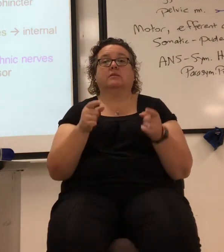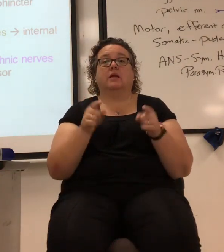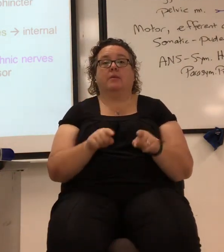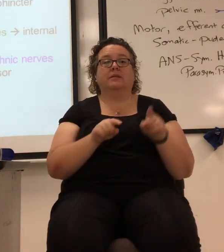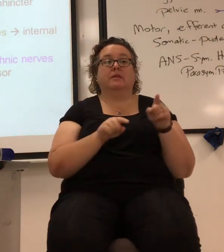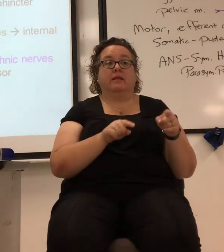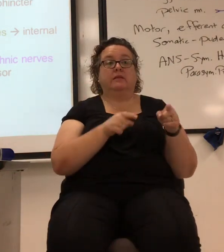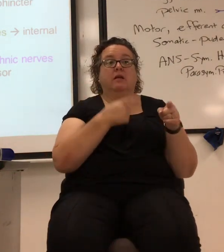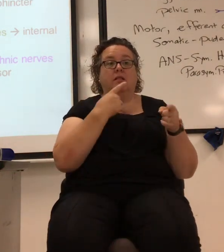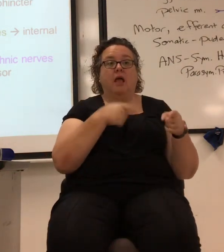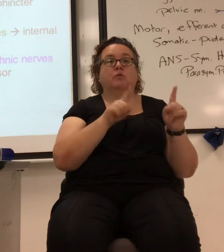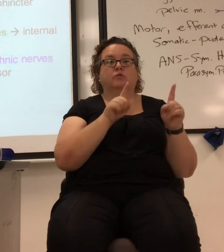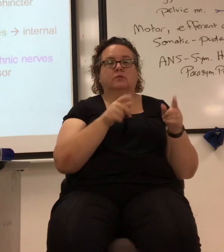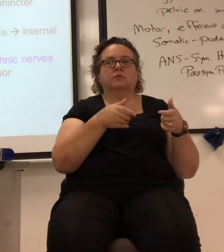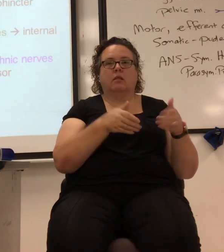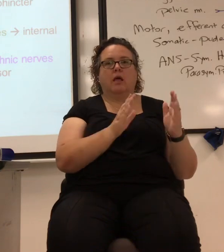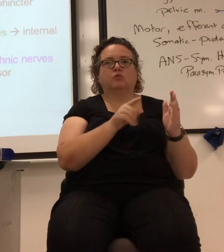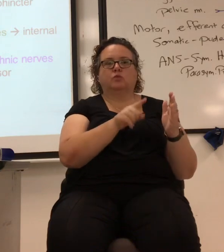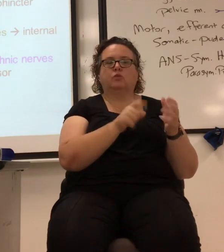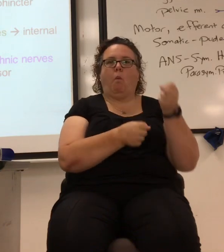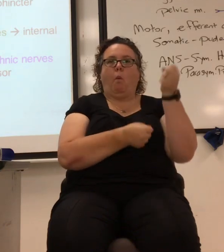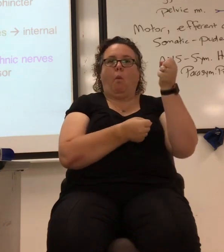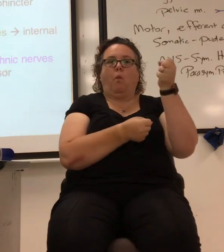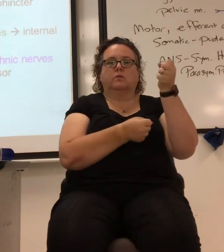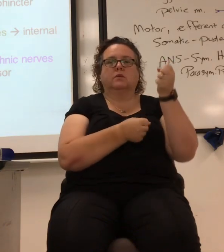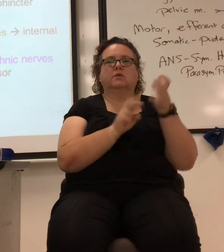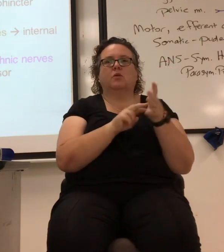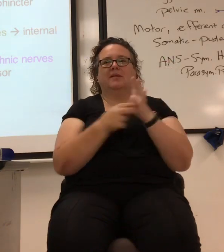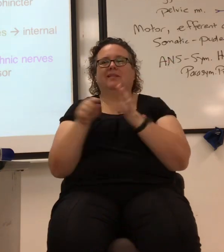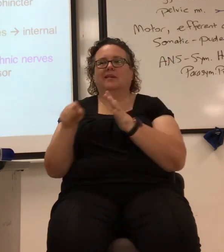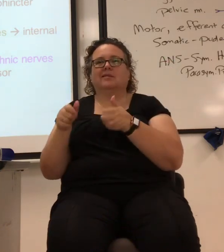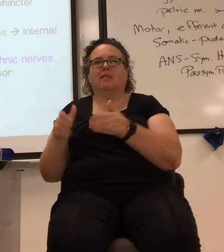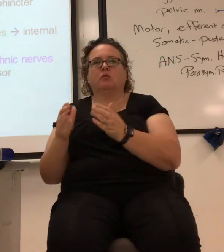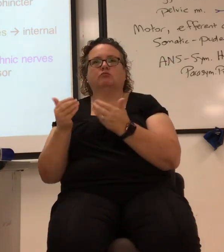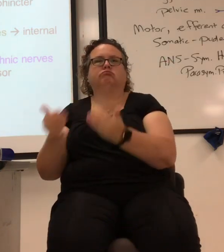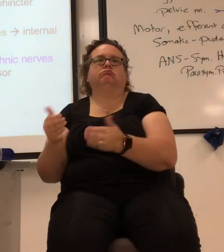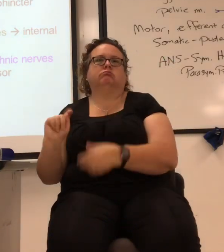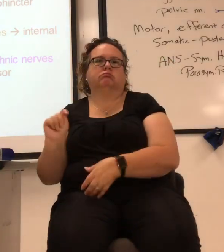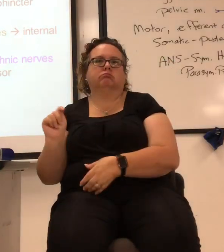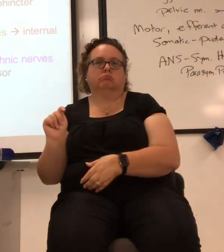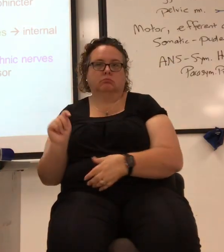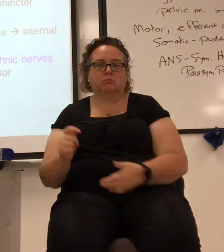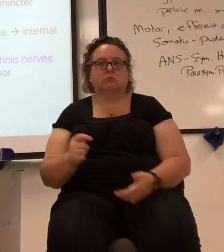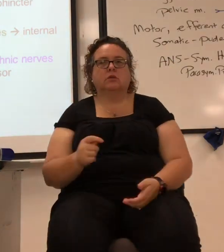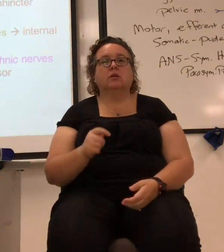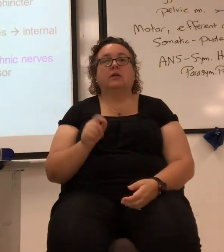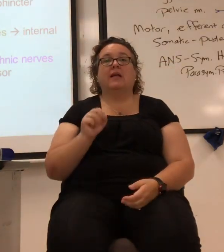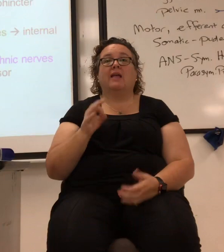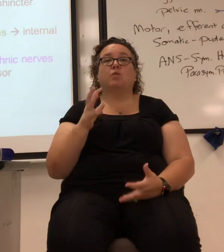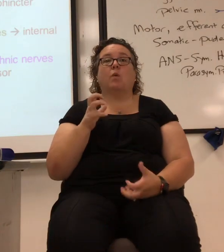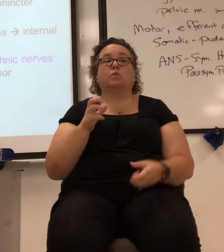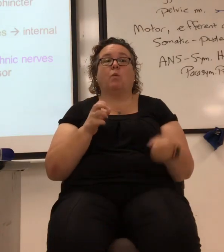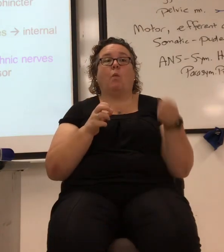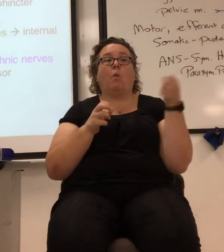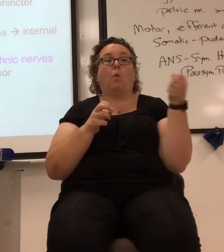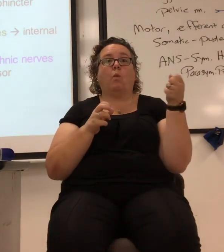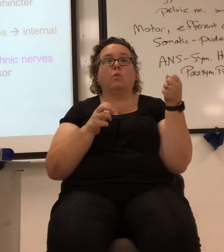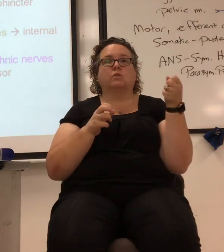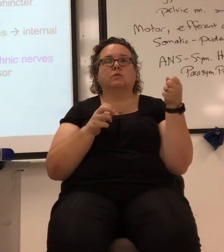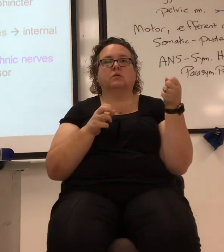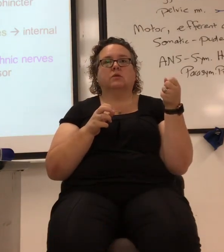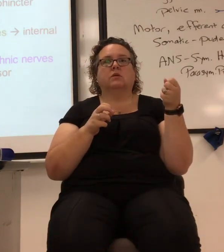Those nerves innervate the same thing. However, they do the opposite. I said sympathetic helps you hold